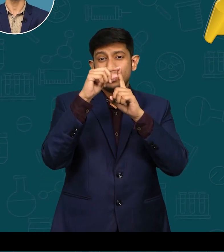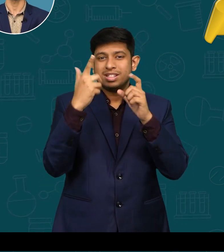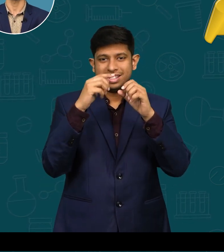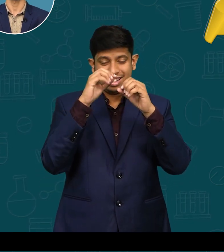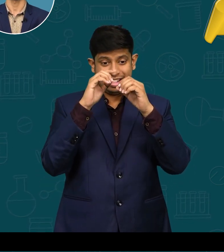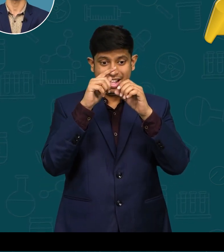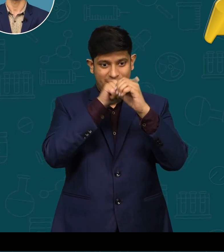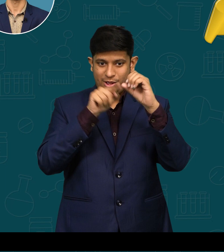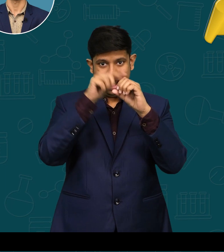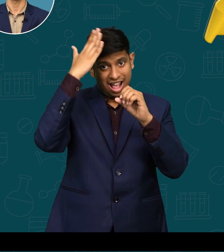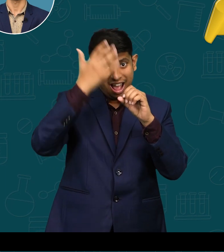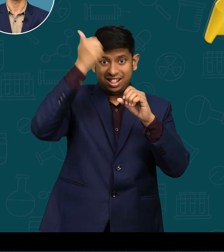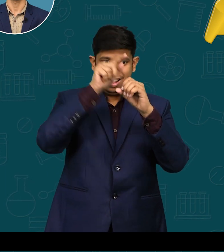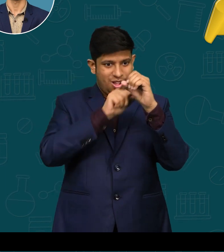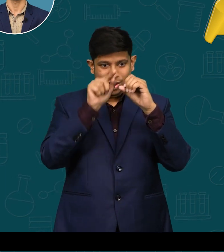proton,